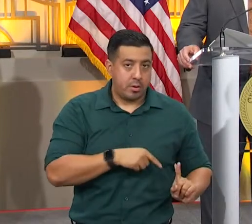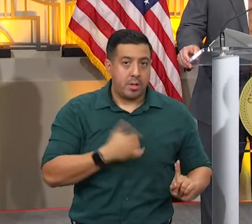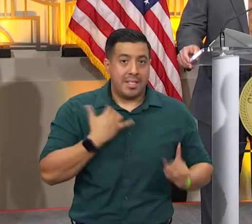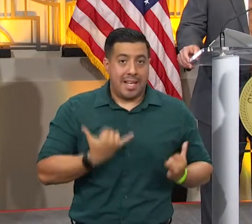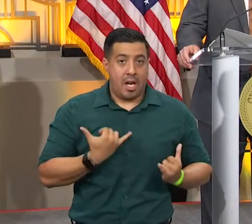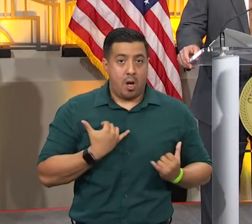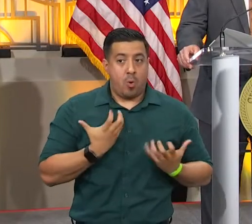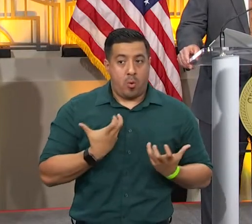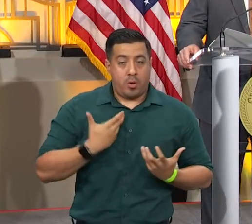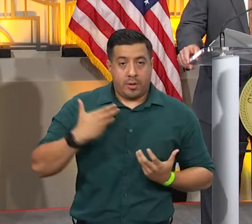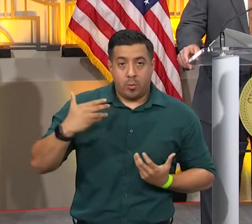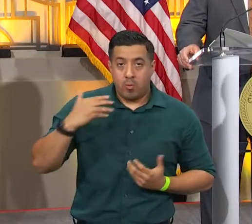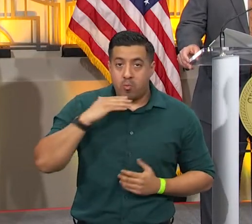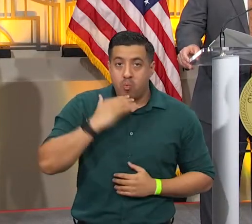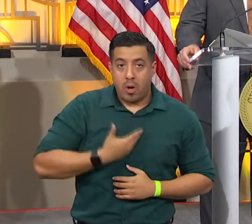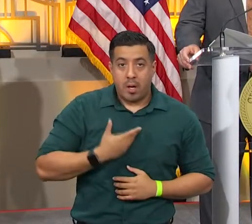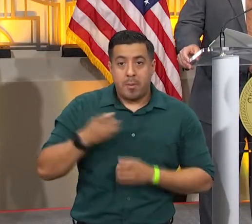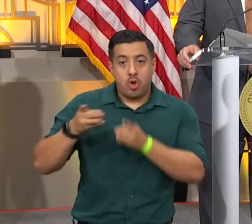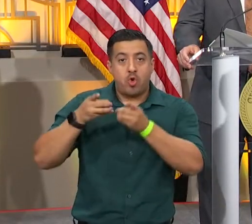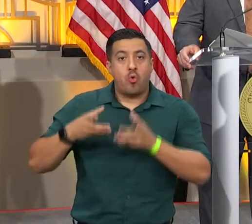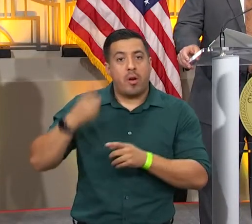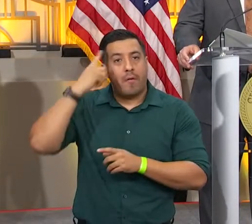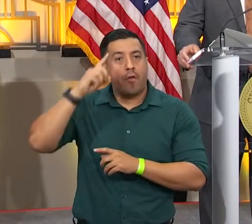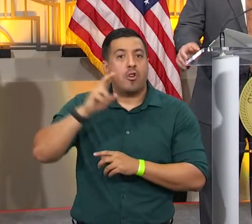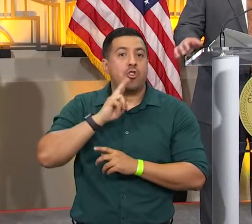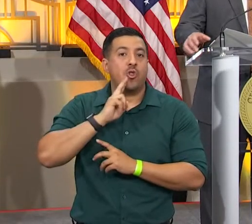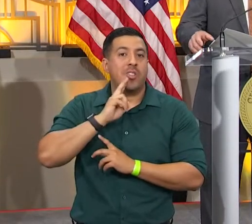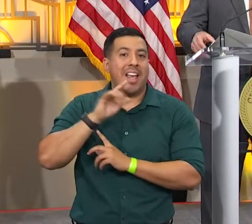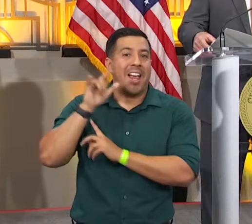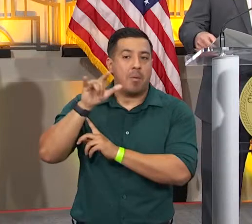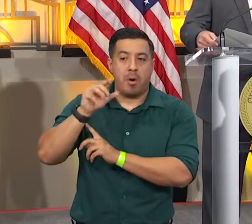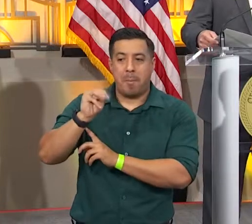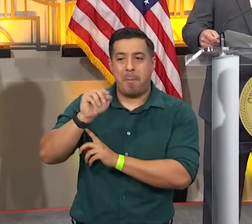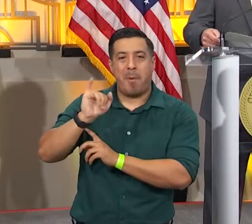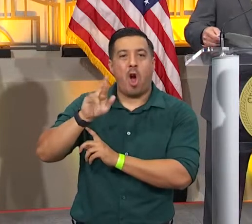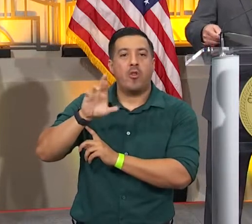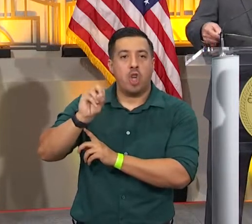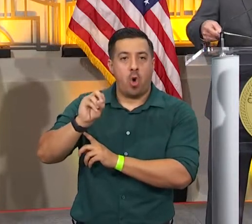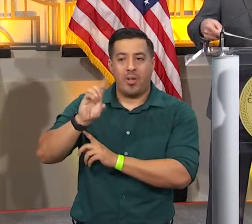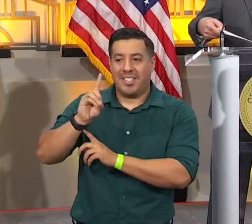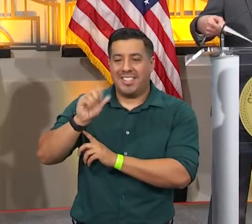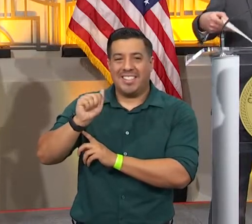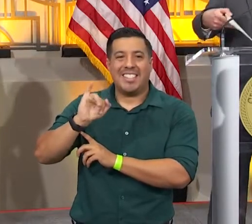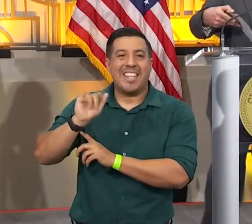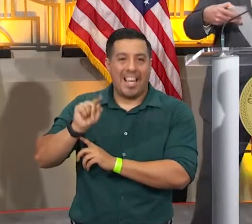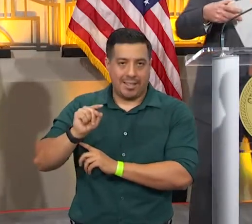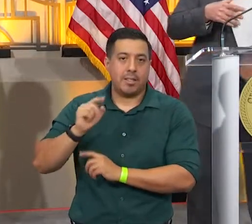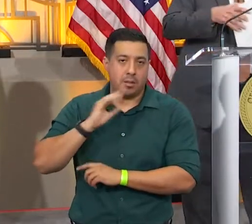to welcome the director of Houston Airports, Mario Diaz, for his remarks.